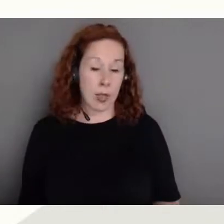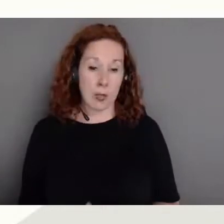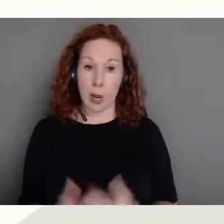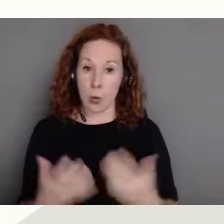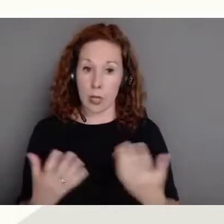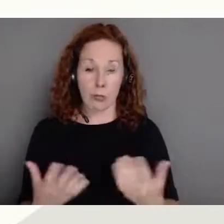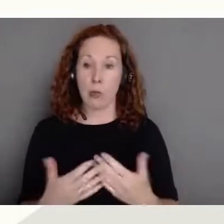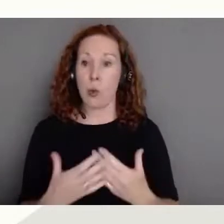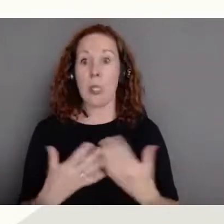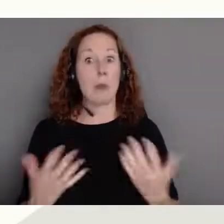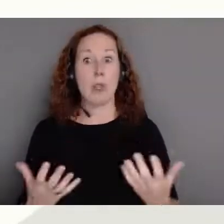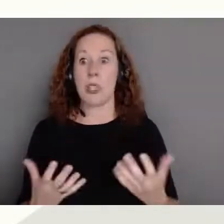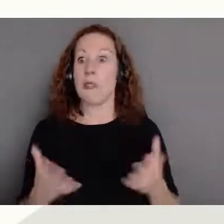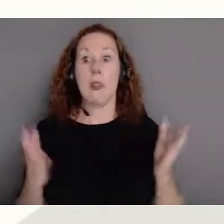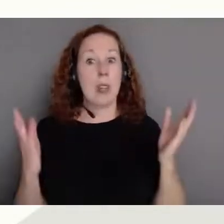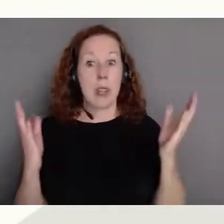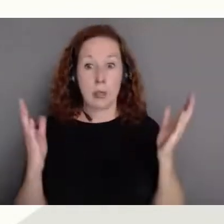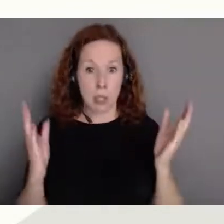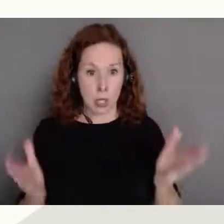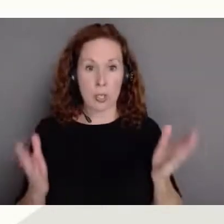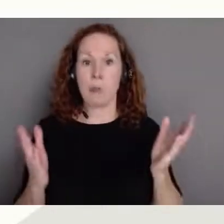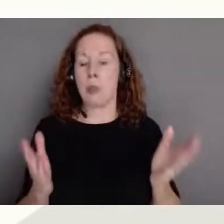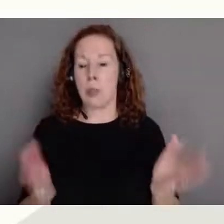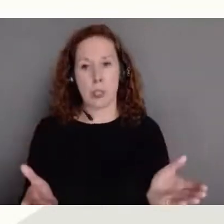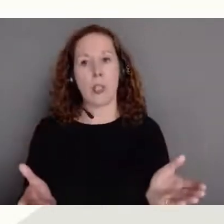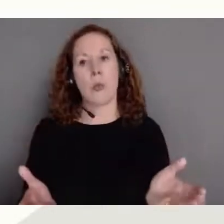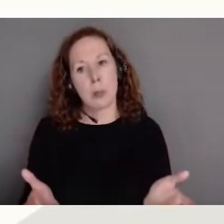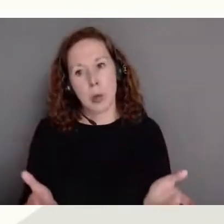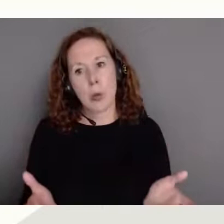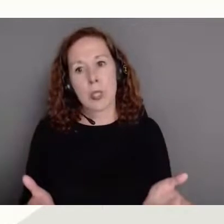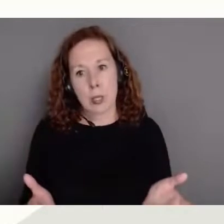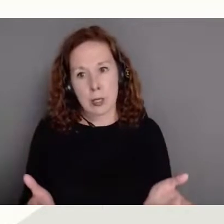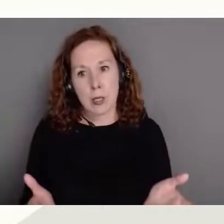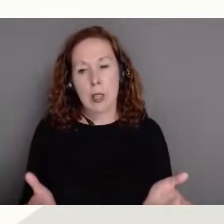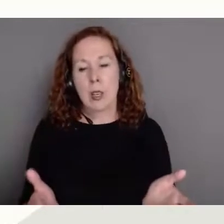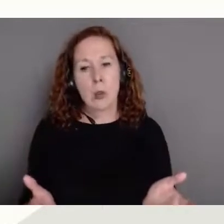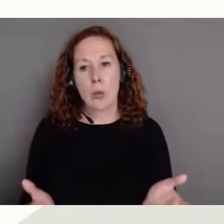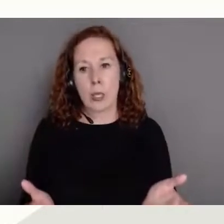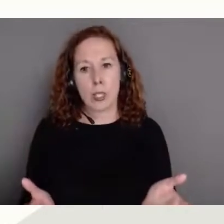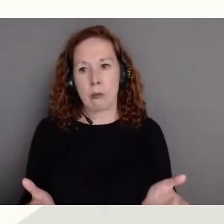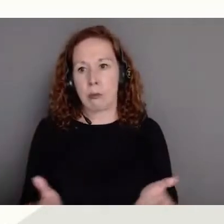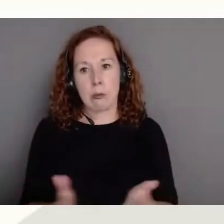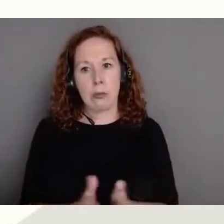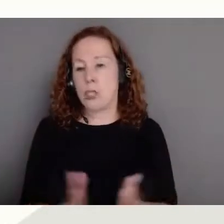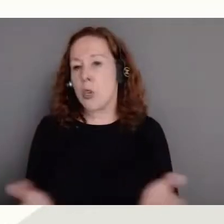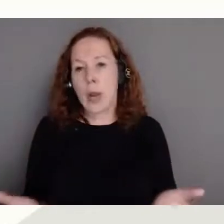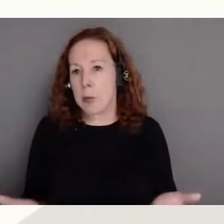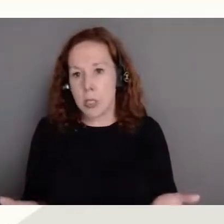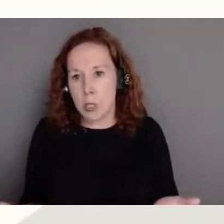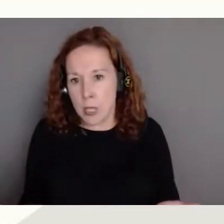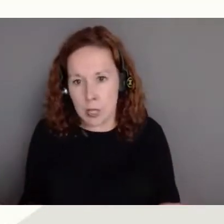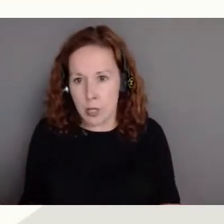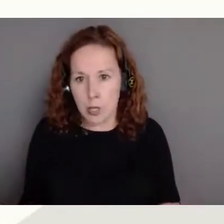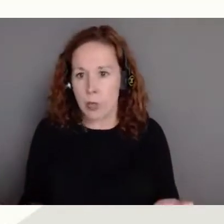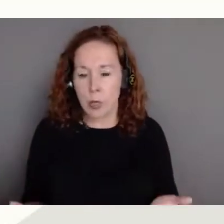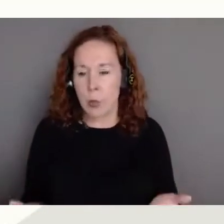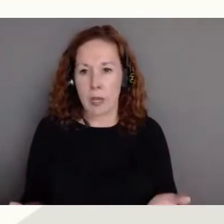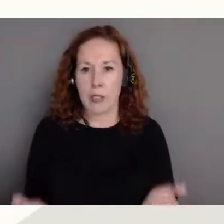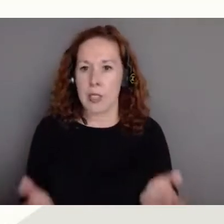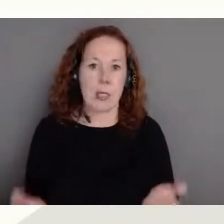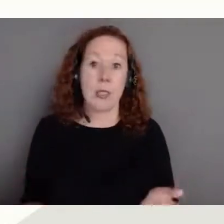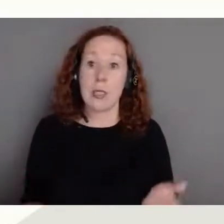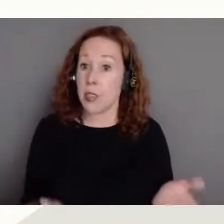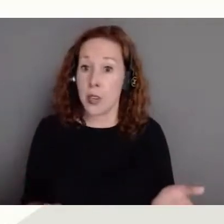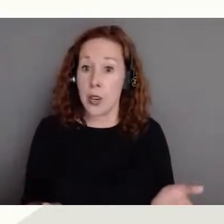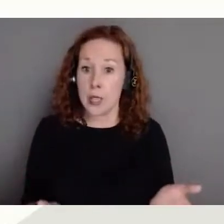yeah, so then that was a full immersion of just the interpreting process, which Wow. there's no aptitude test to know if you